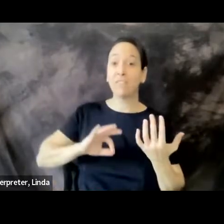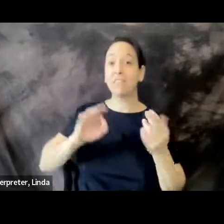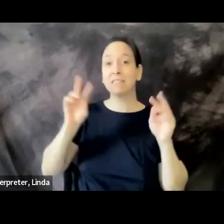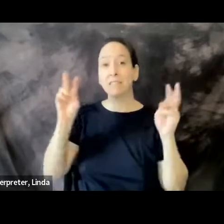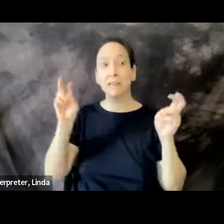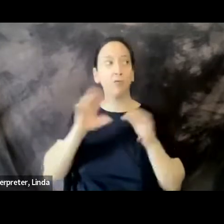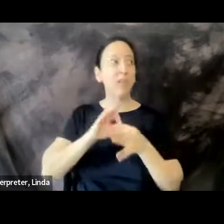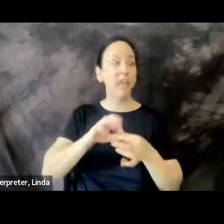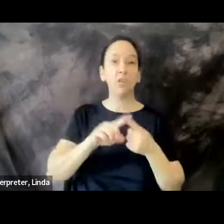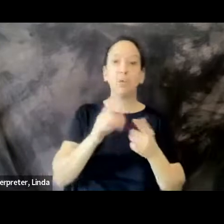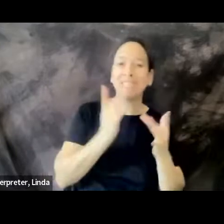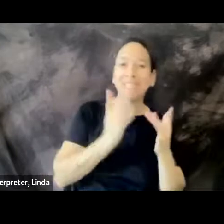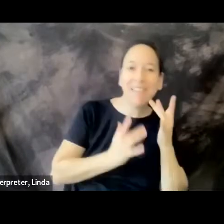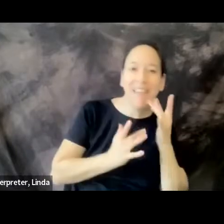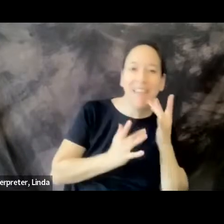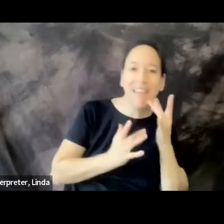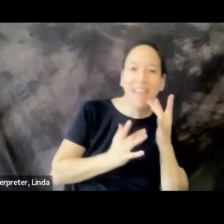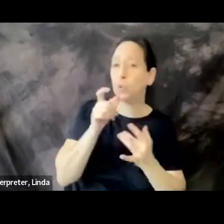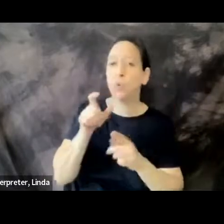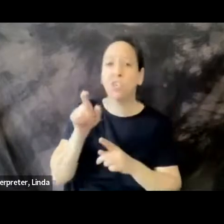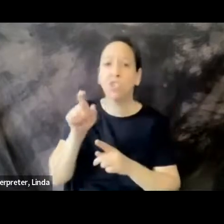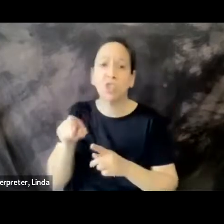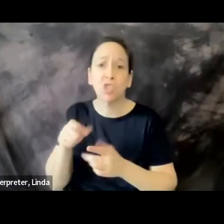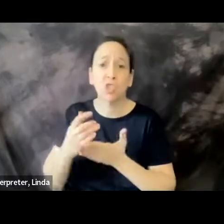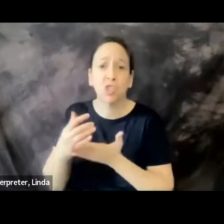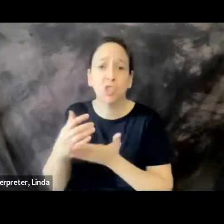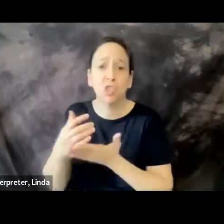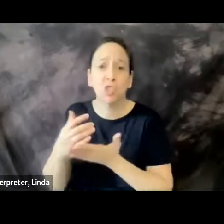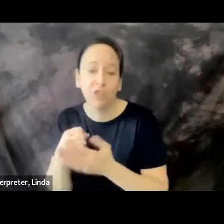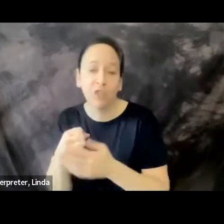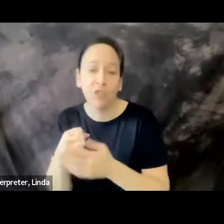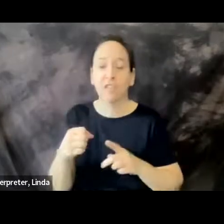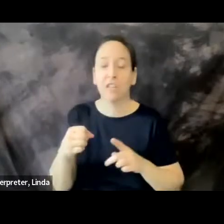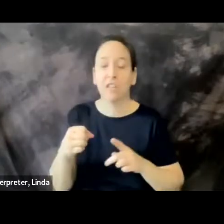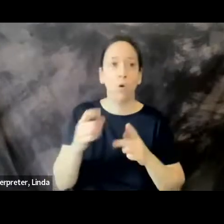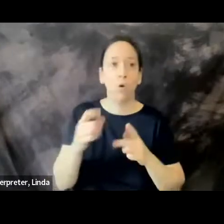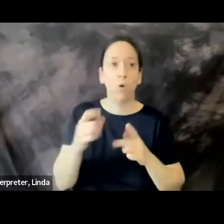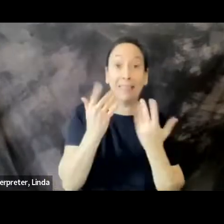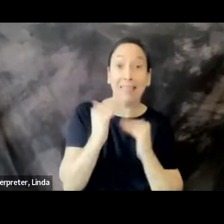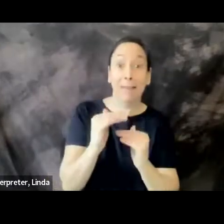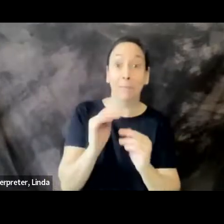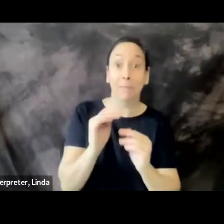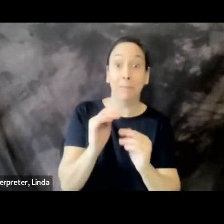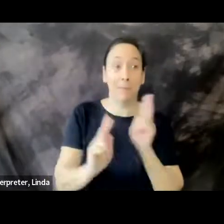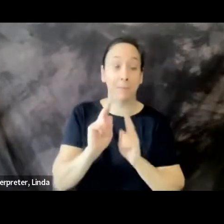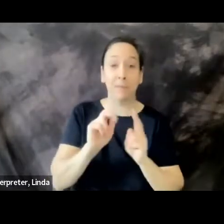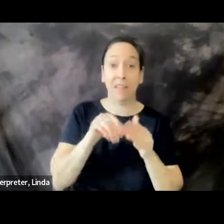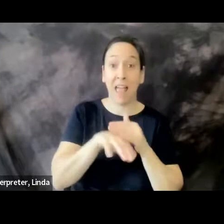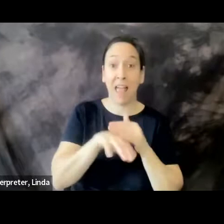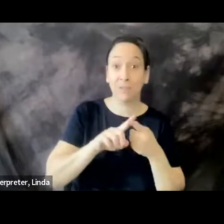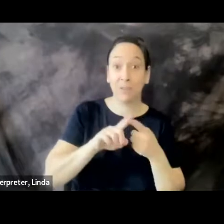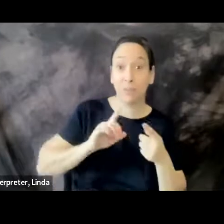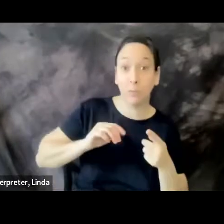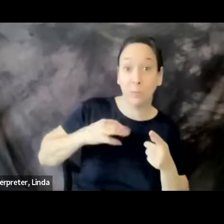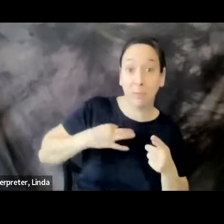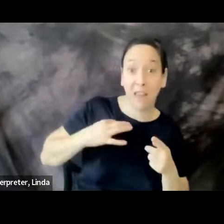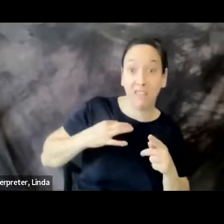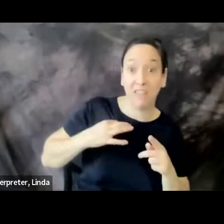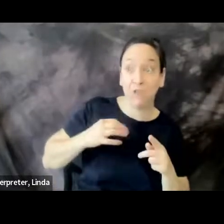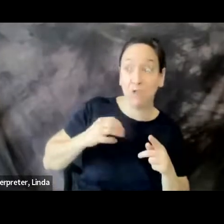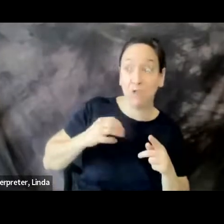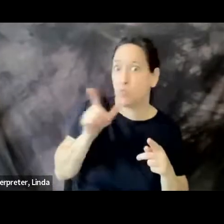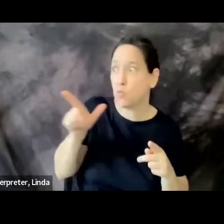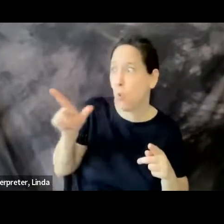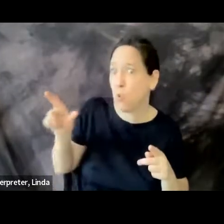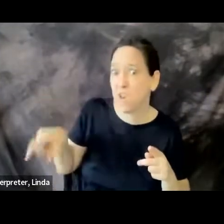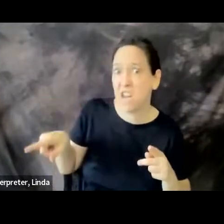who's deserving, of like limiting people's access to benefits and making sure that nobody who doesn't absolutely